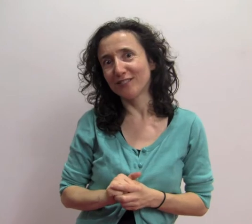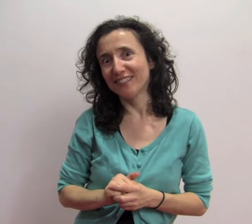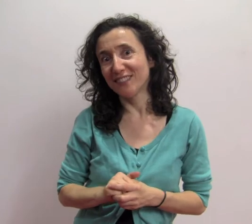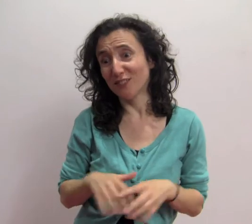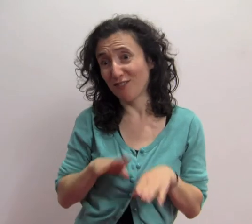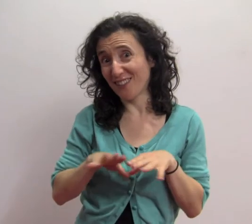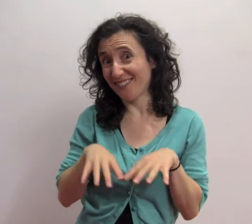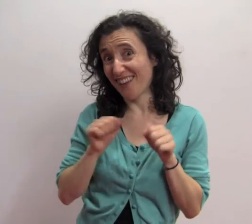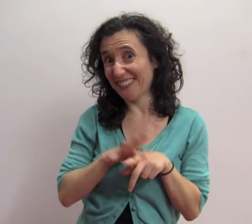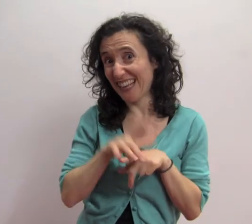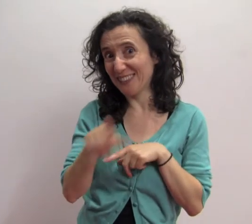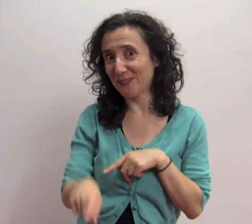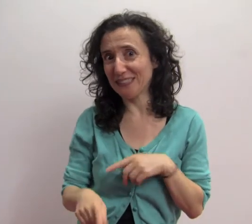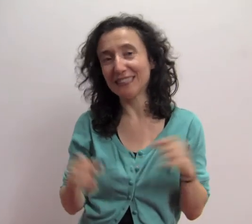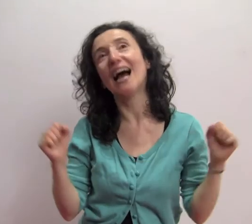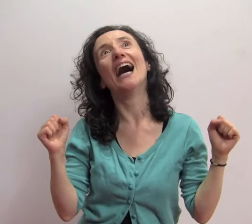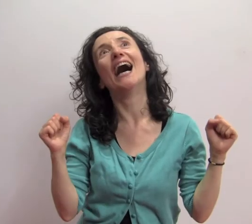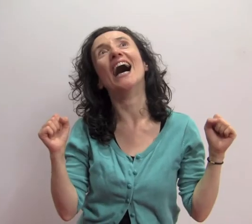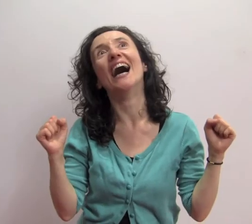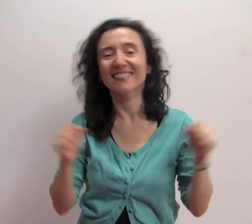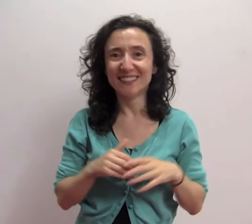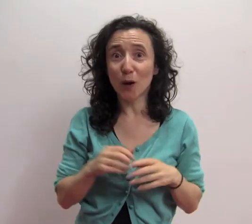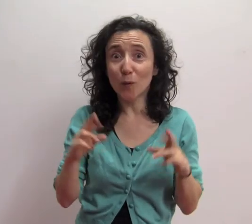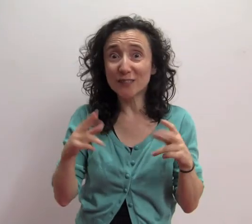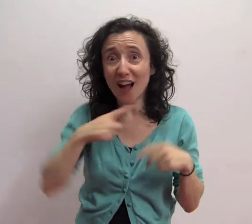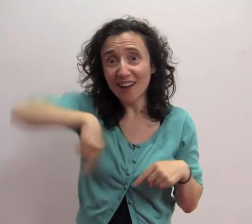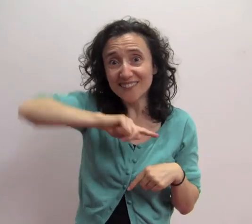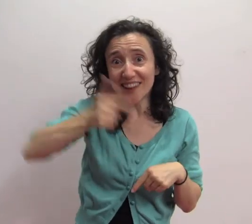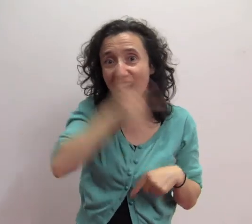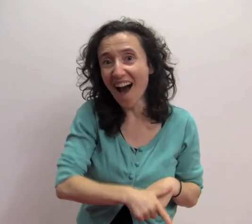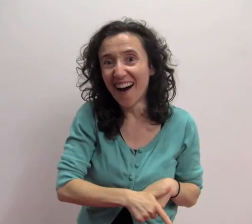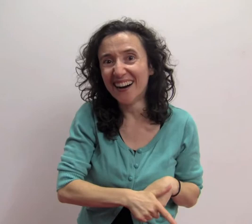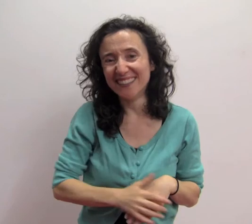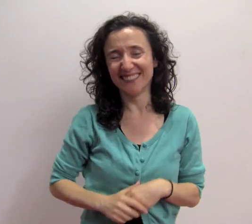audience. So rehearsals are starting next week. Oh, so wish us luck.